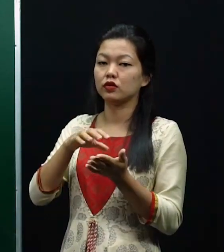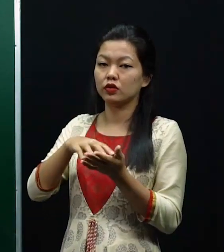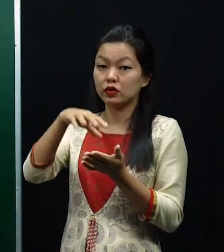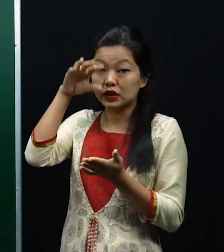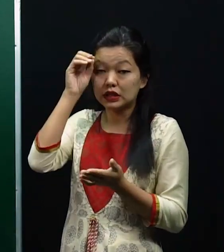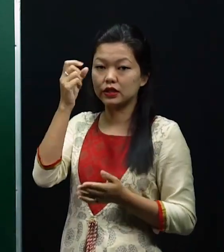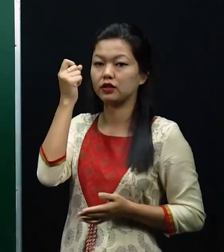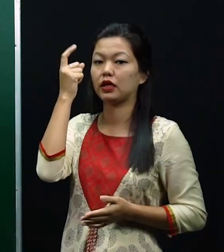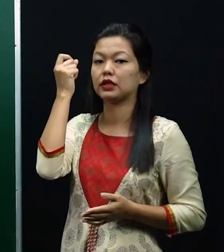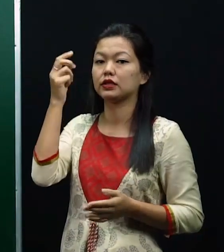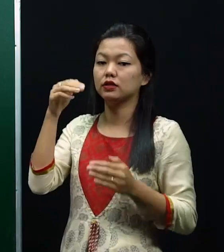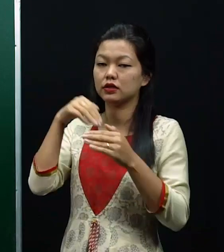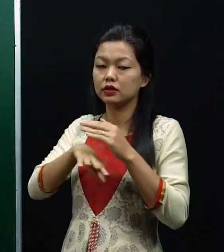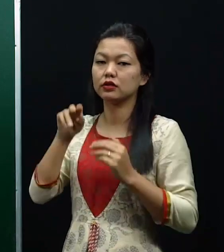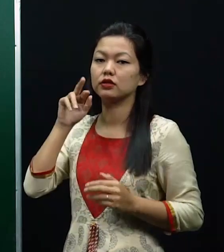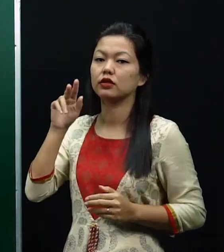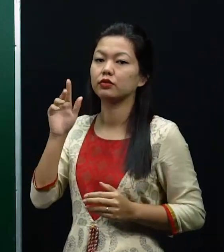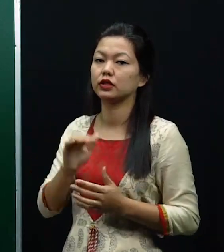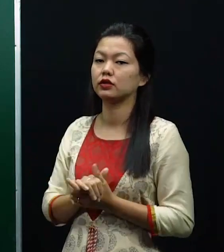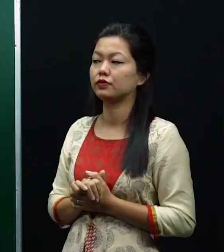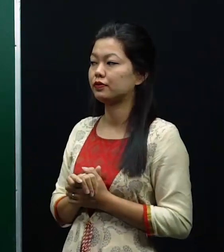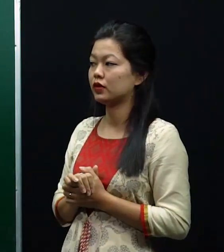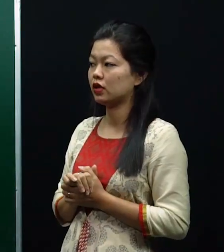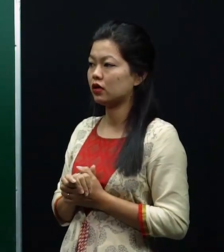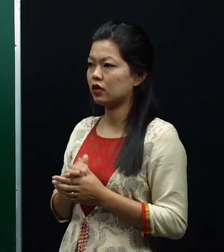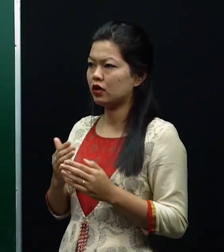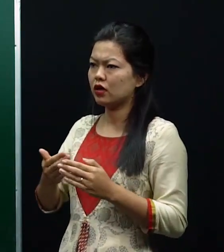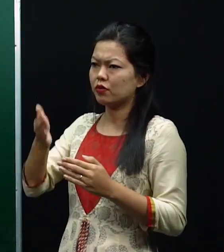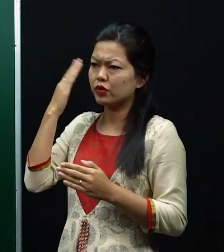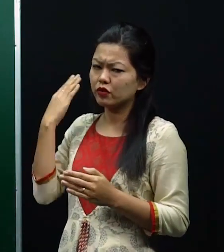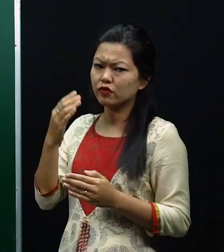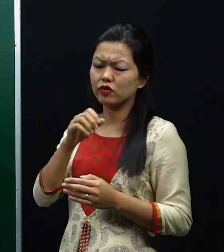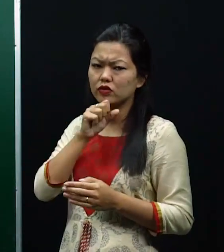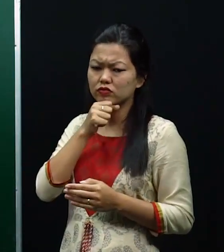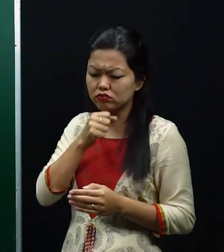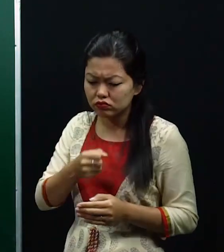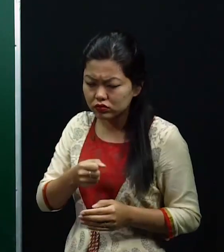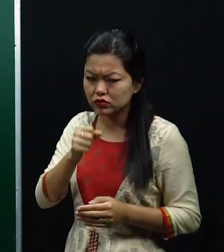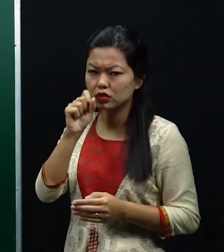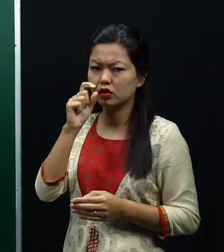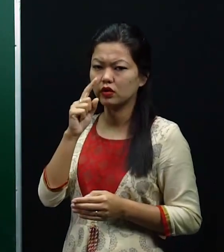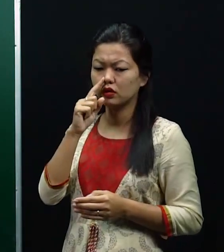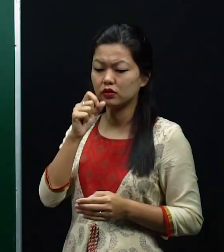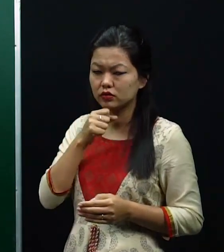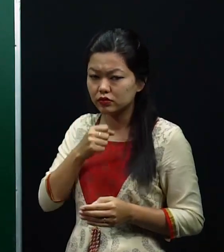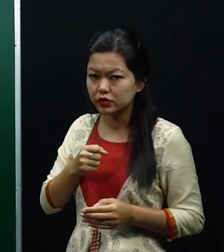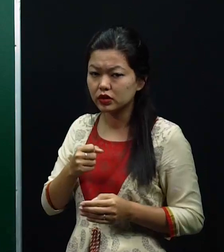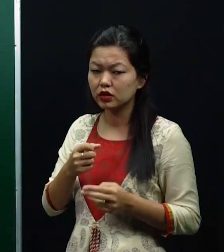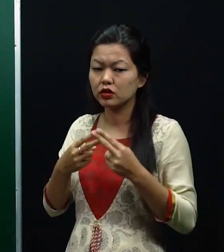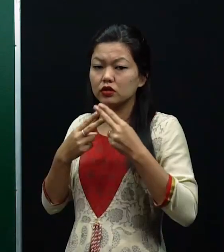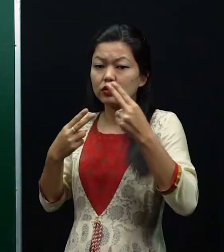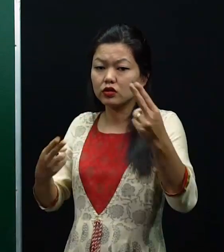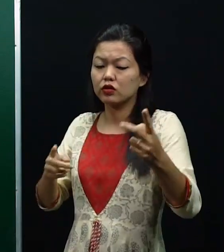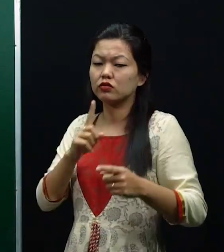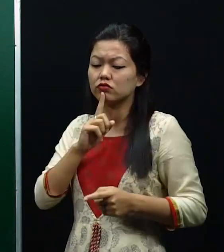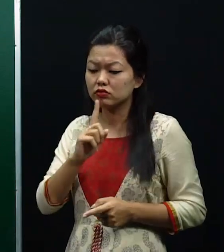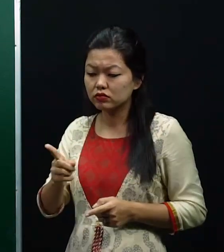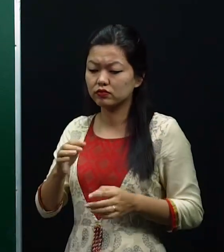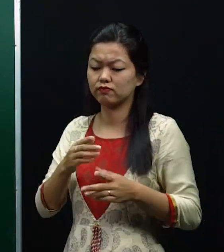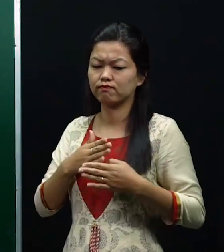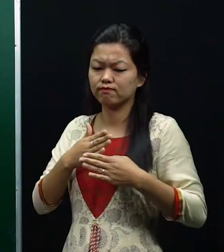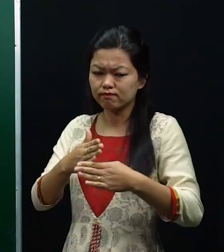full hope that you are going to see that or you are going to receive something. That is the hope or the expectation that you